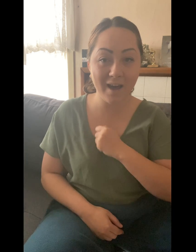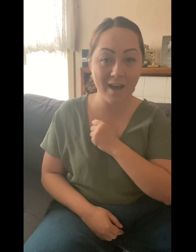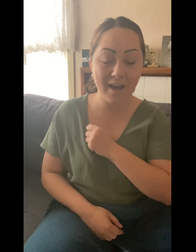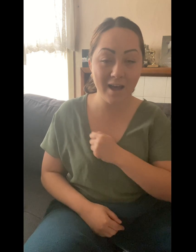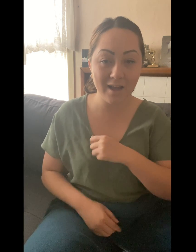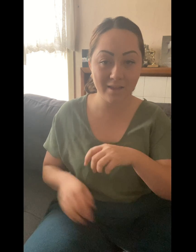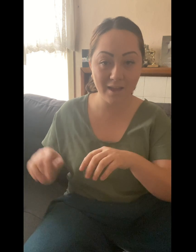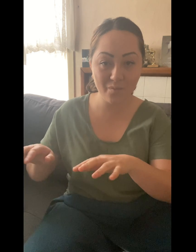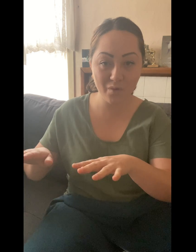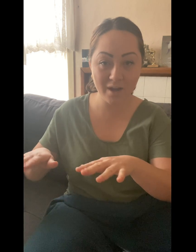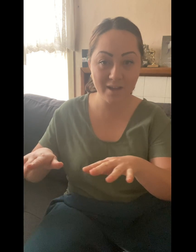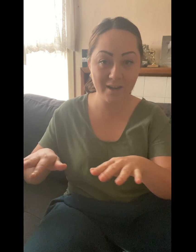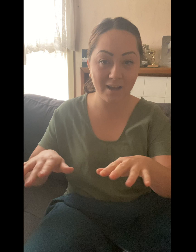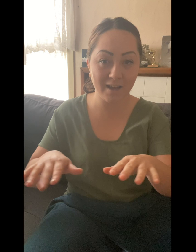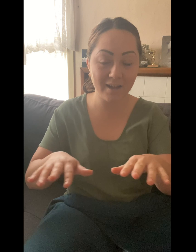aroha te moana,